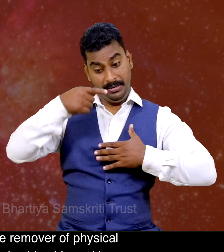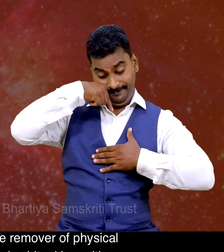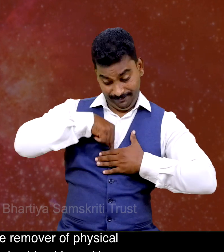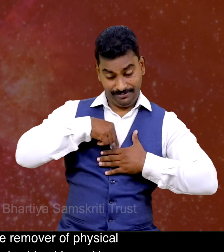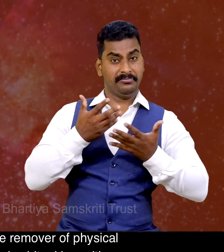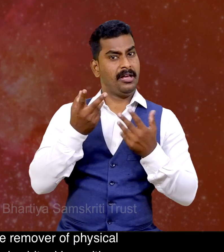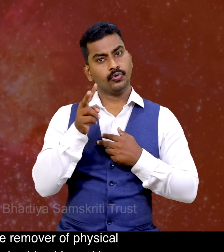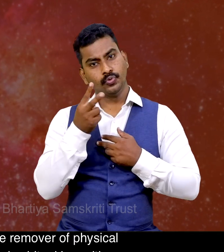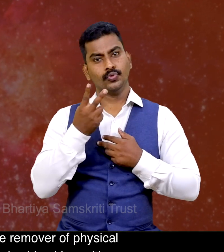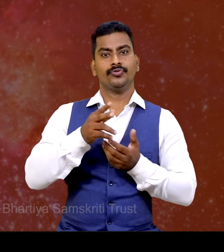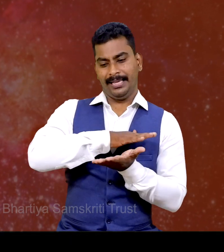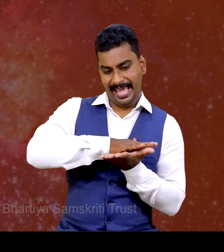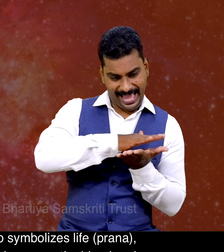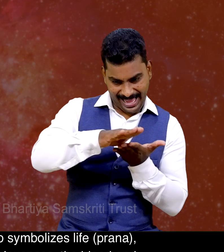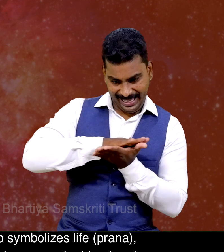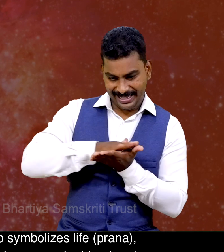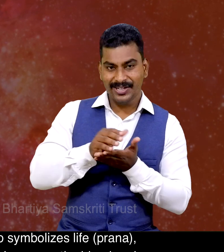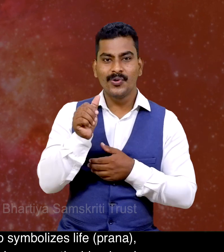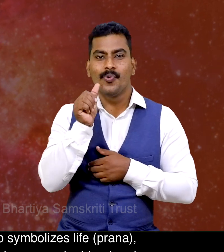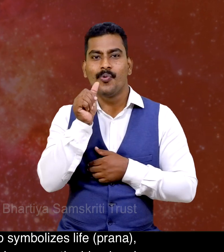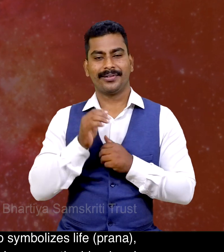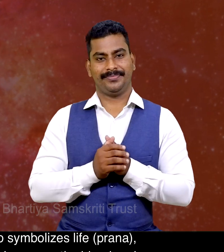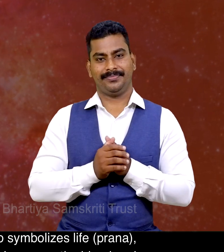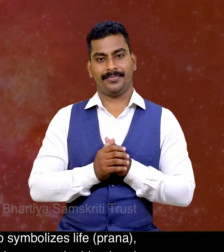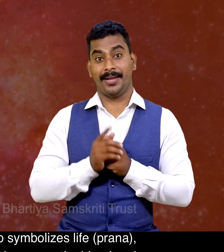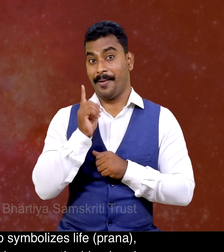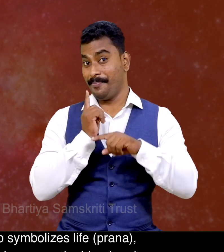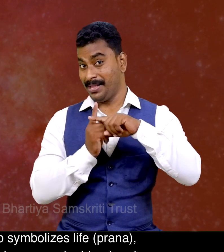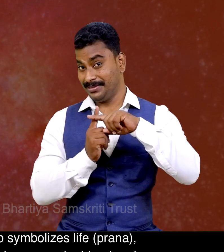spiritual impurities. It also symbolizes life,